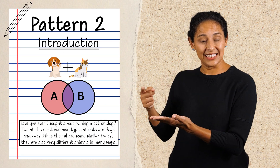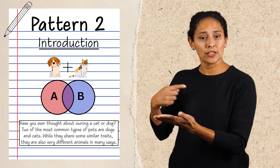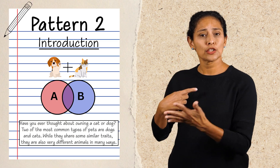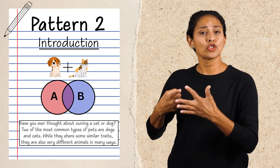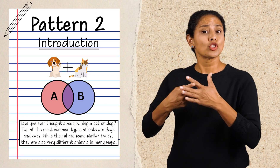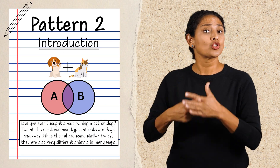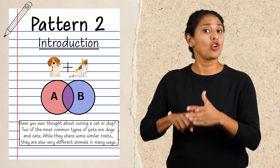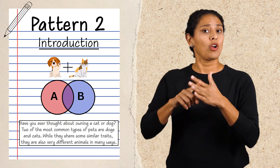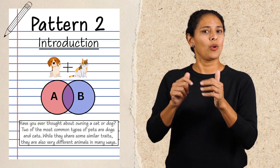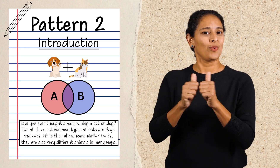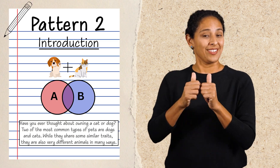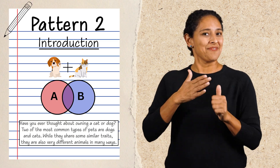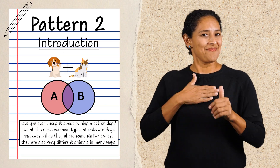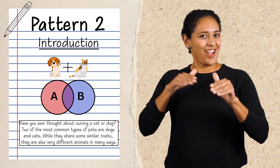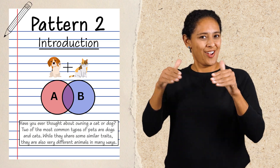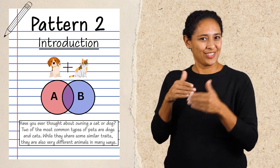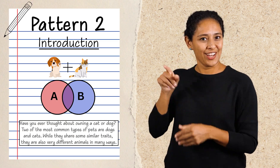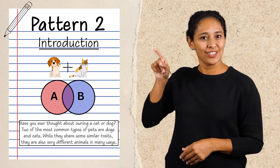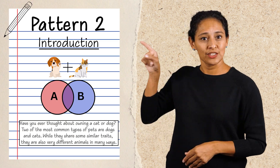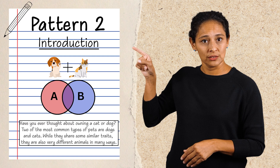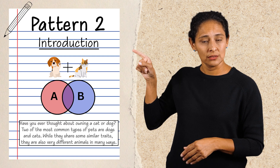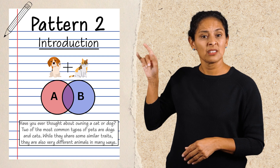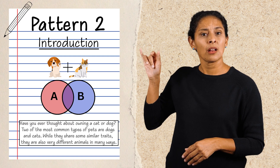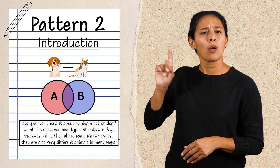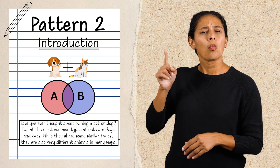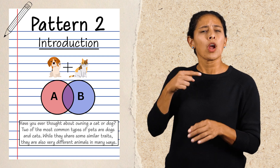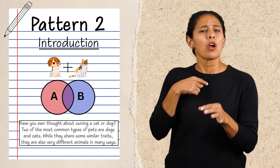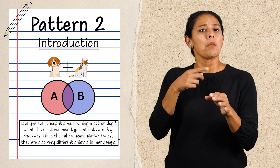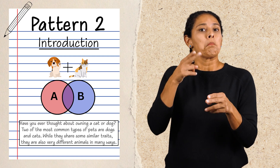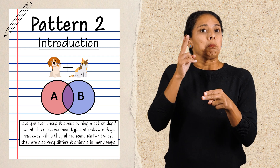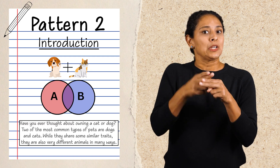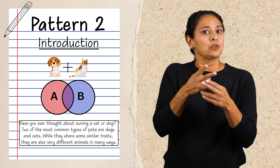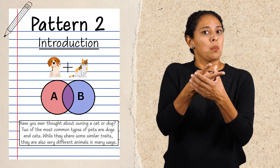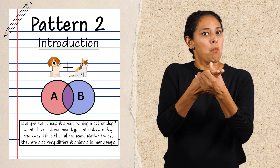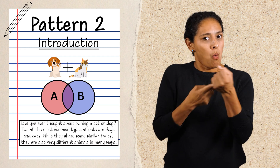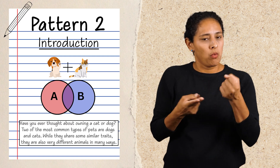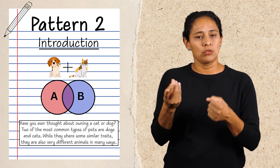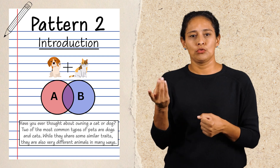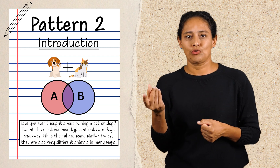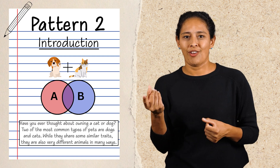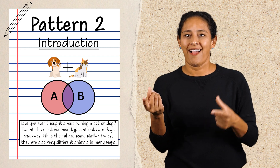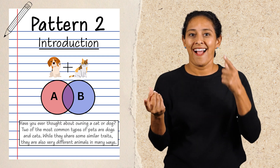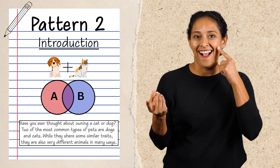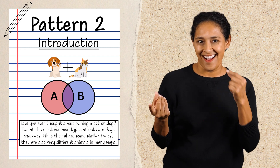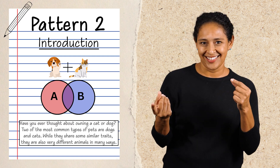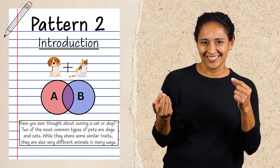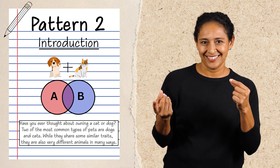You can see that I start with my introduction, where I mention both cats and